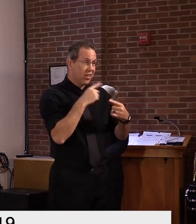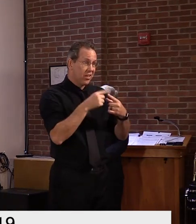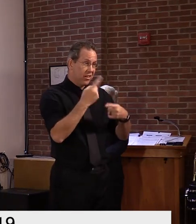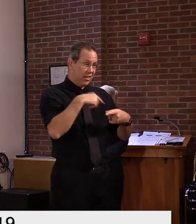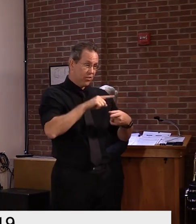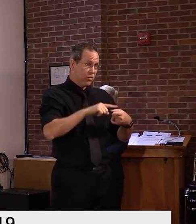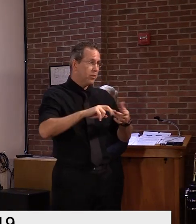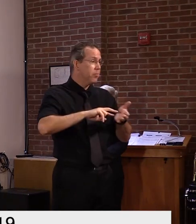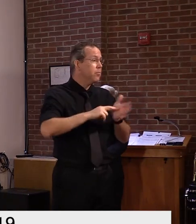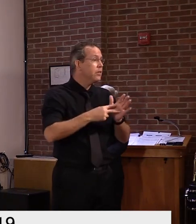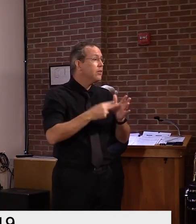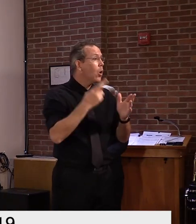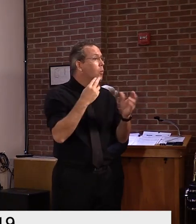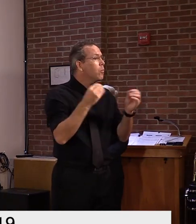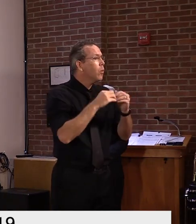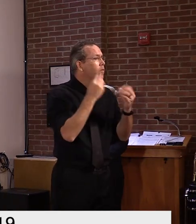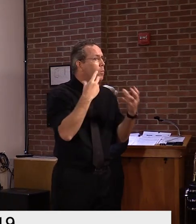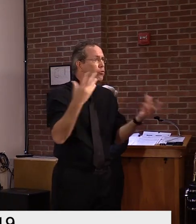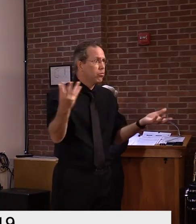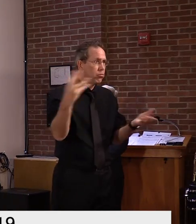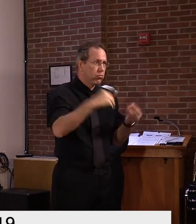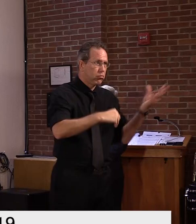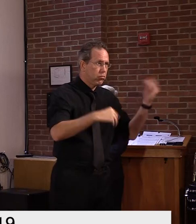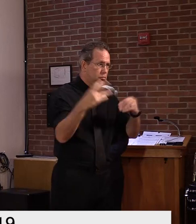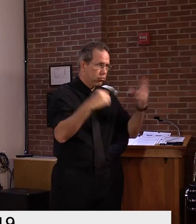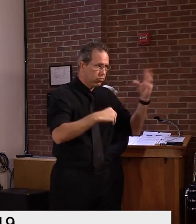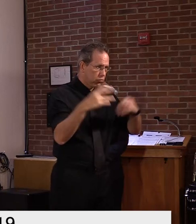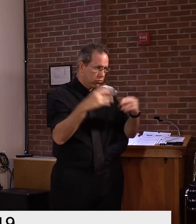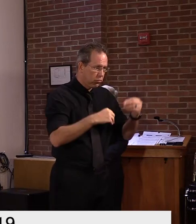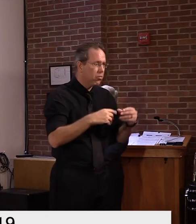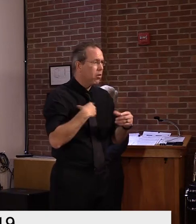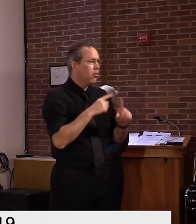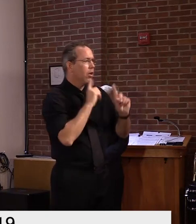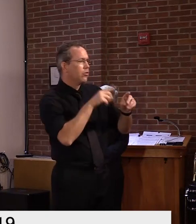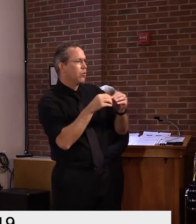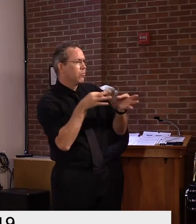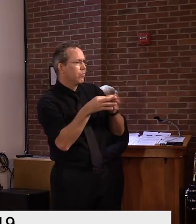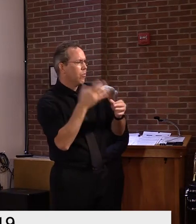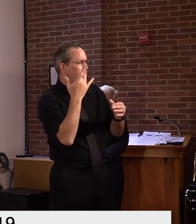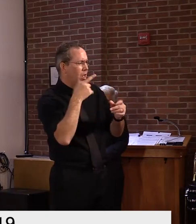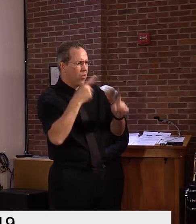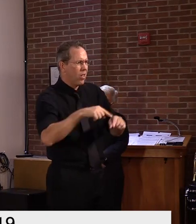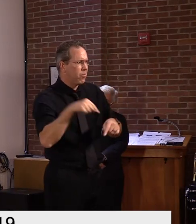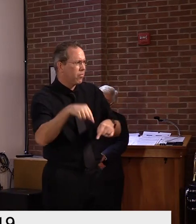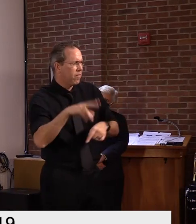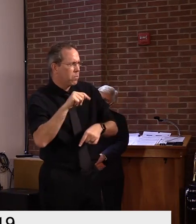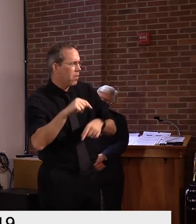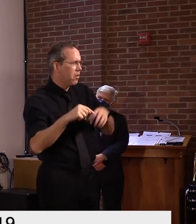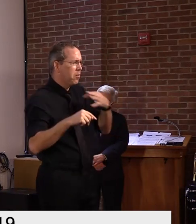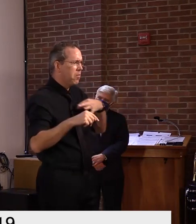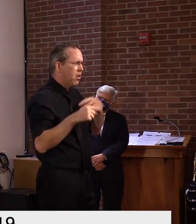totally explain the discordance in the epidemiological data and the testing data.